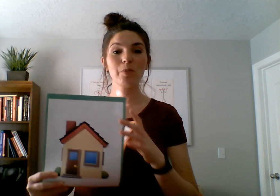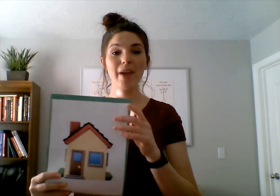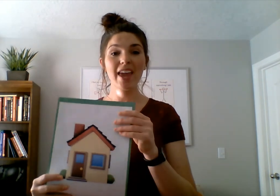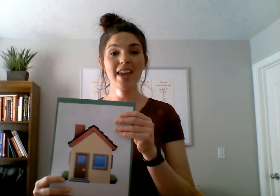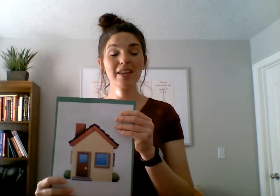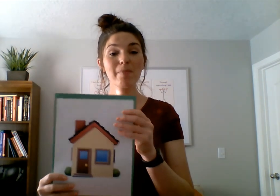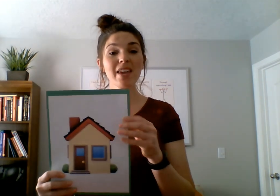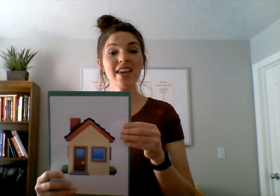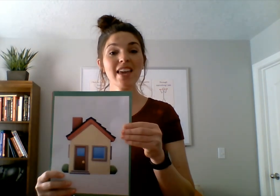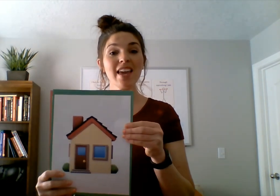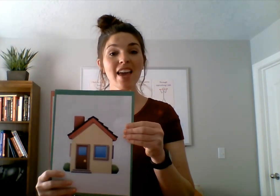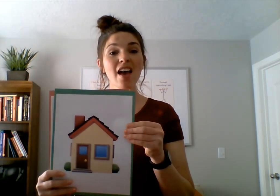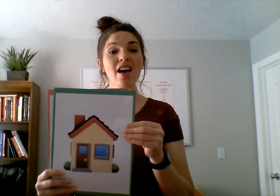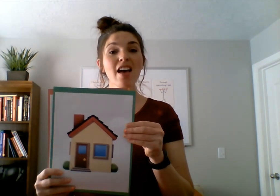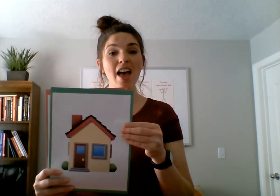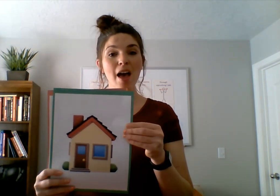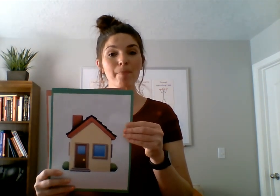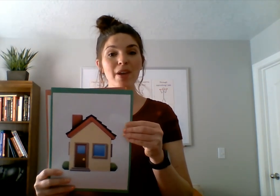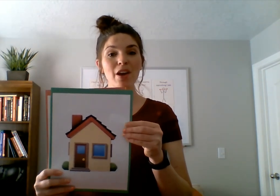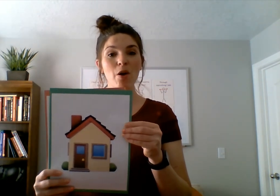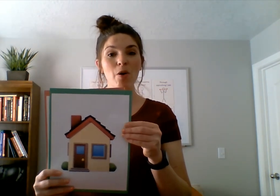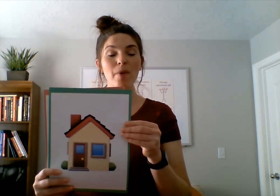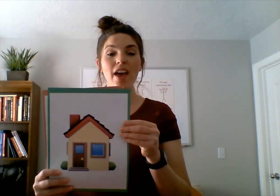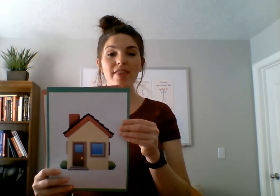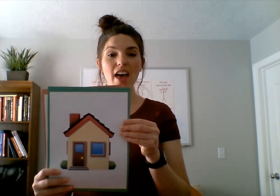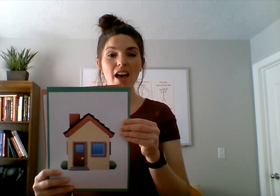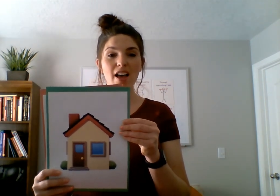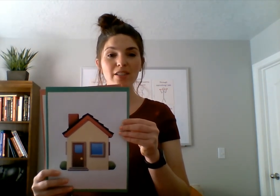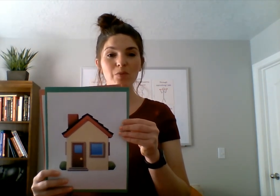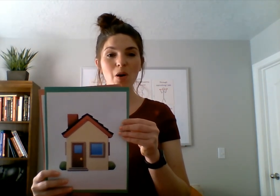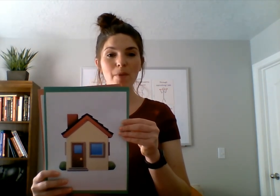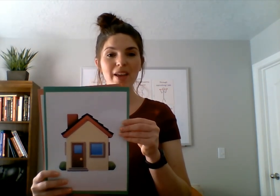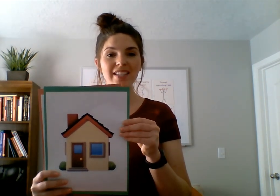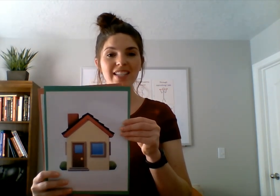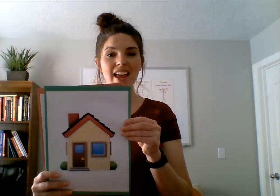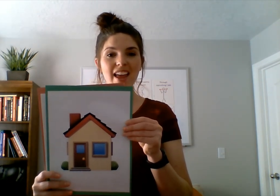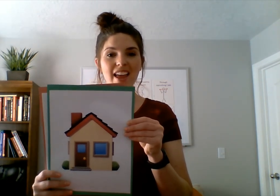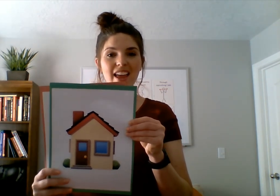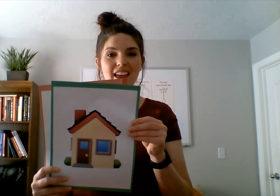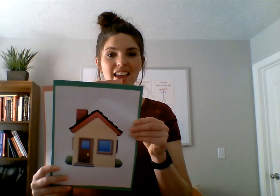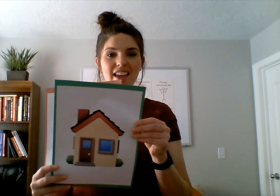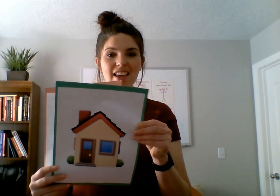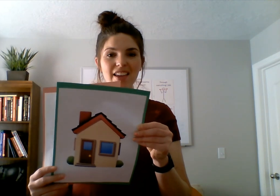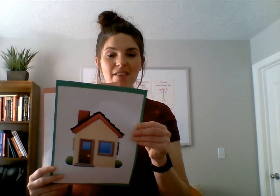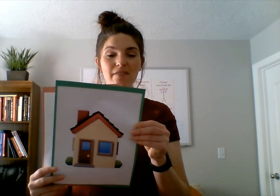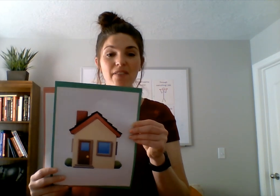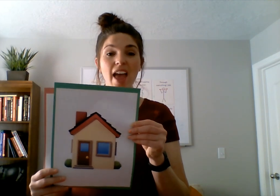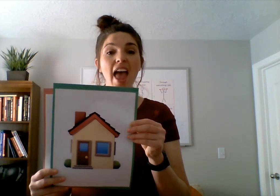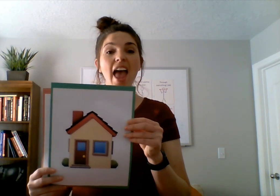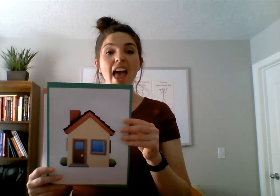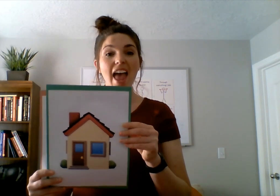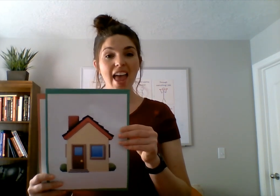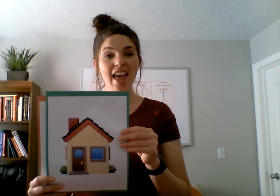make me a happy home that's warm and safe. And